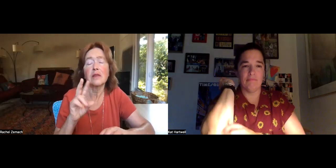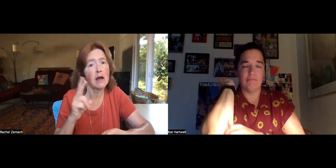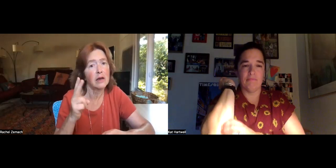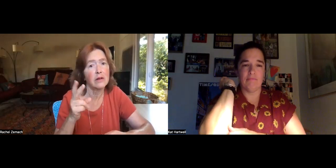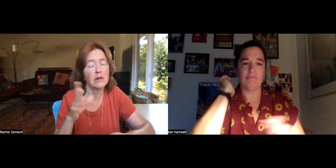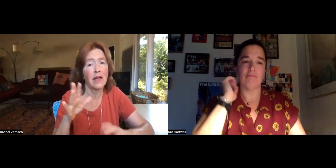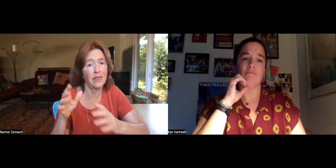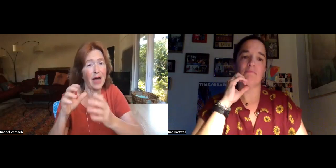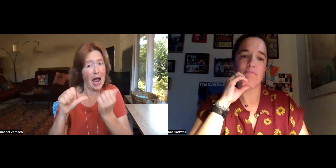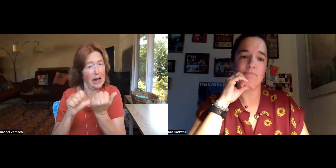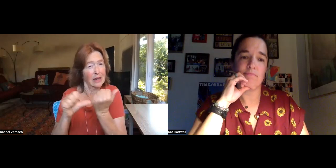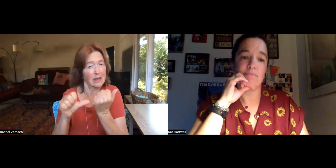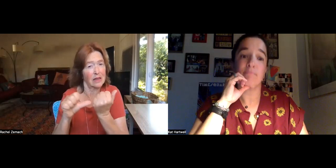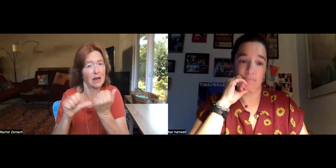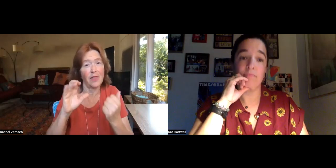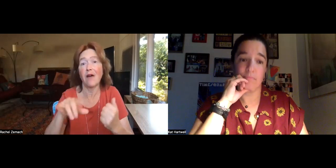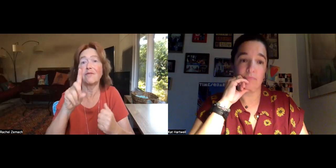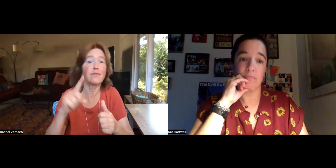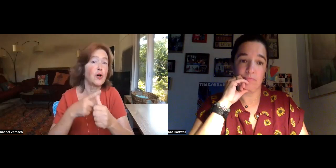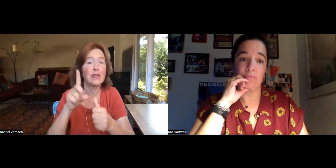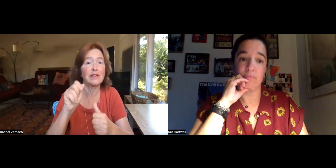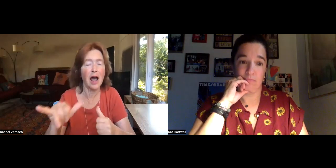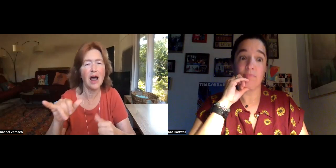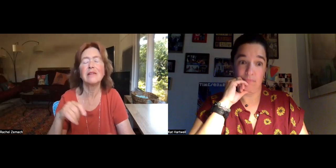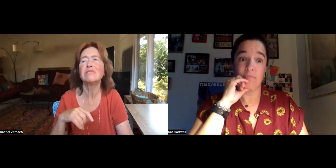that day, that birthday.